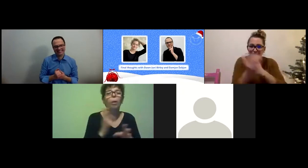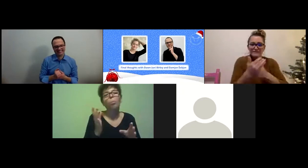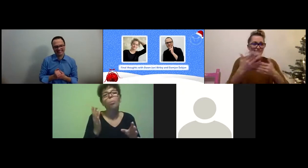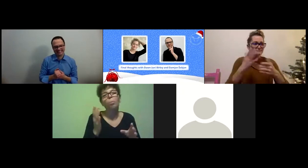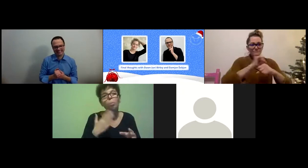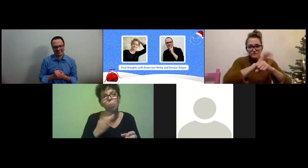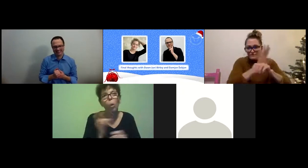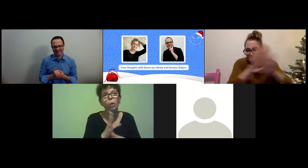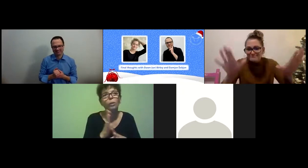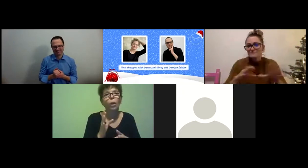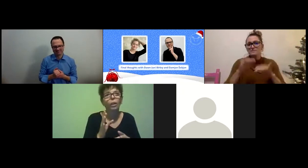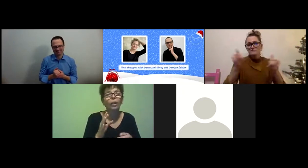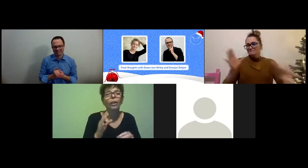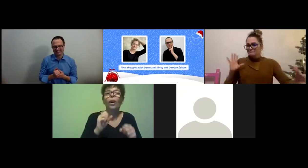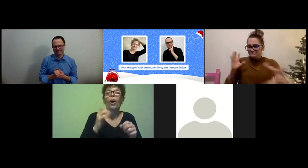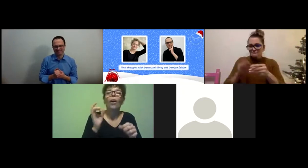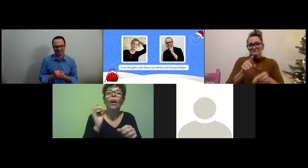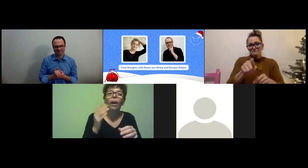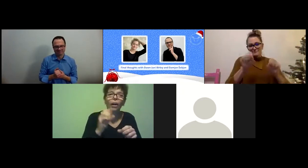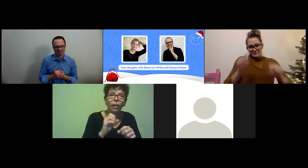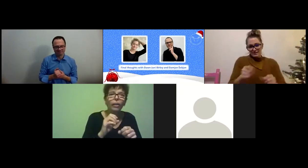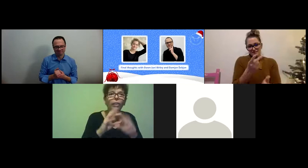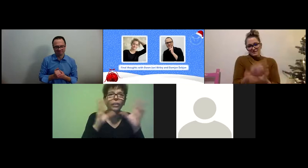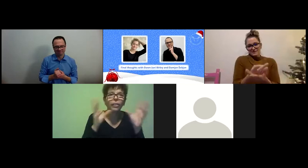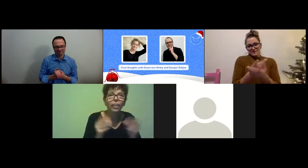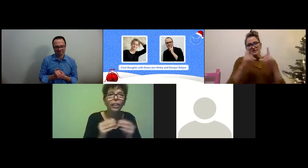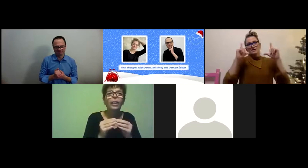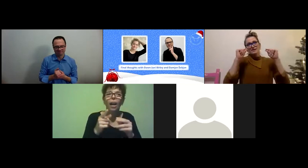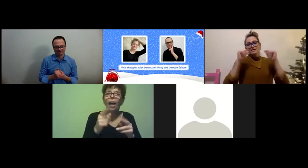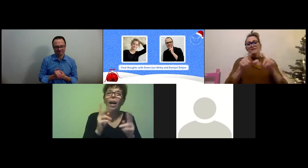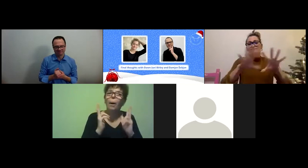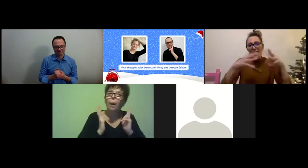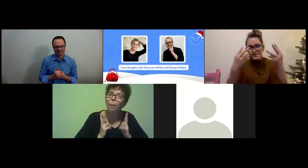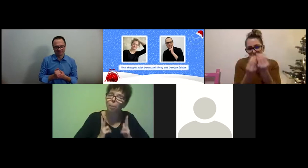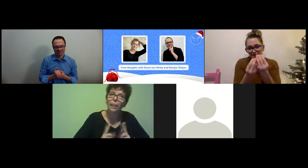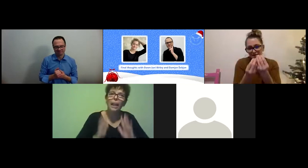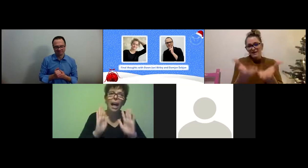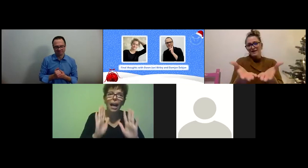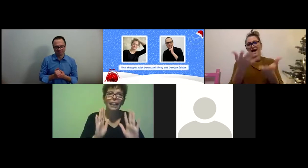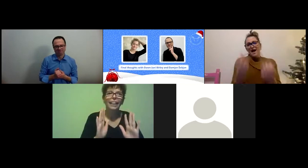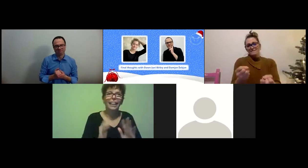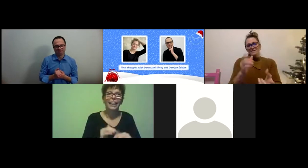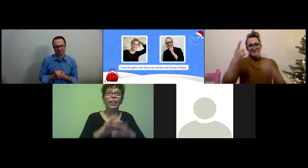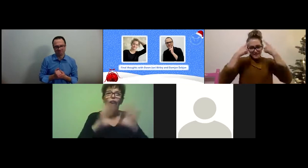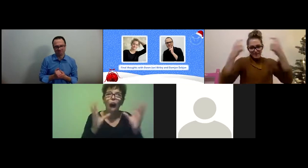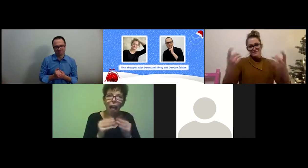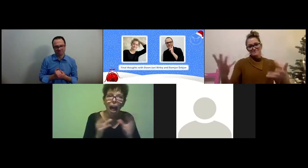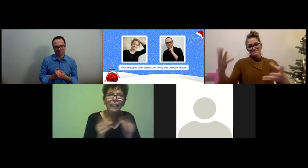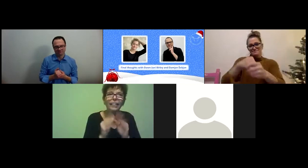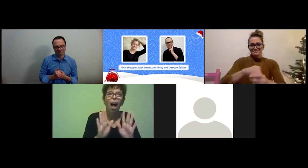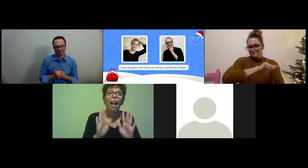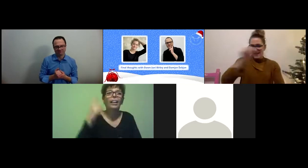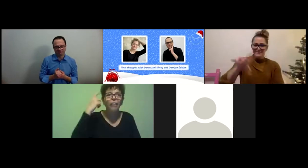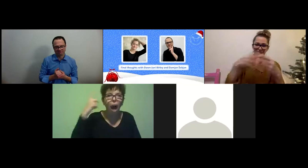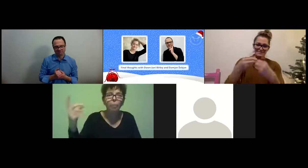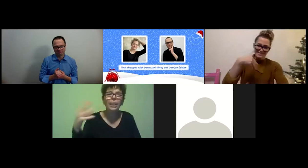happy holidays. I hope everyone stays safe. And now you can rest and spend some time with your